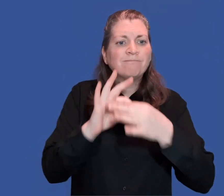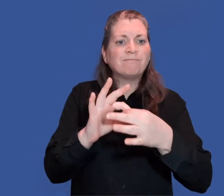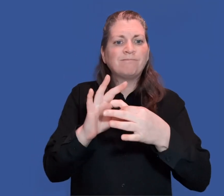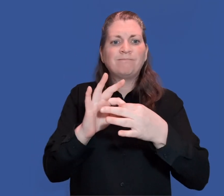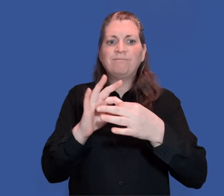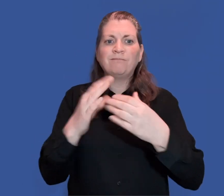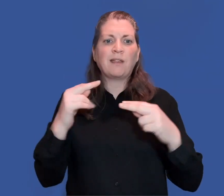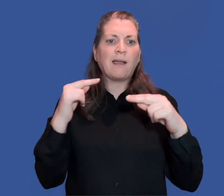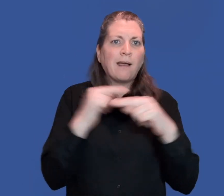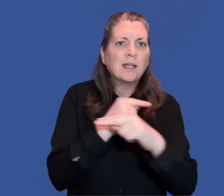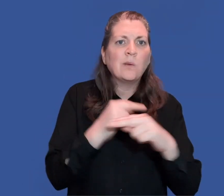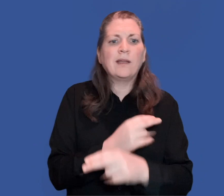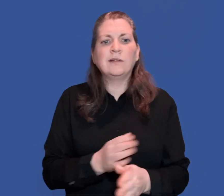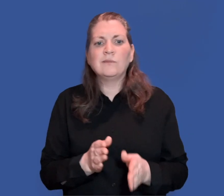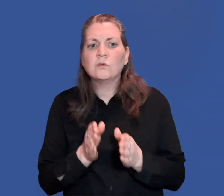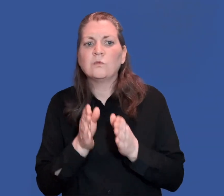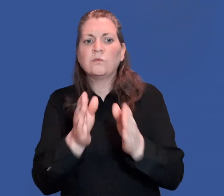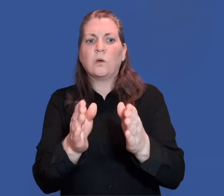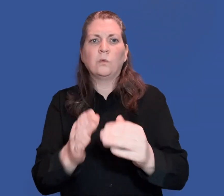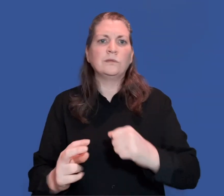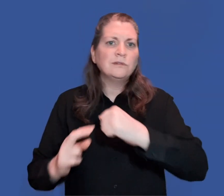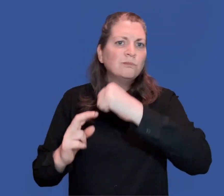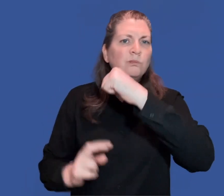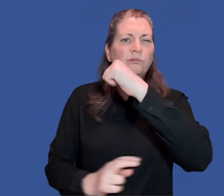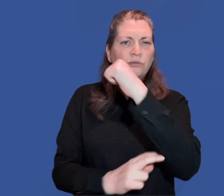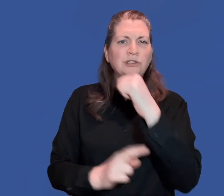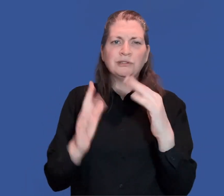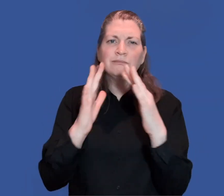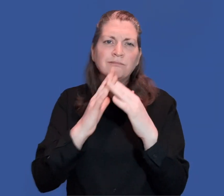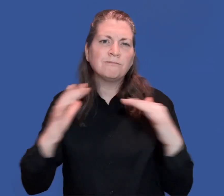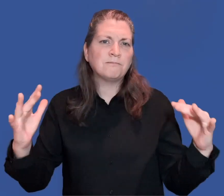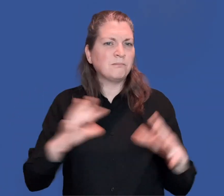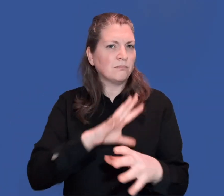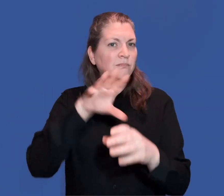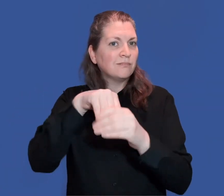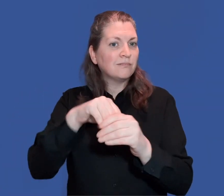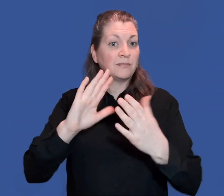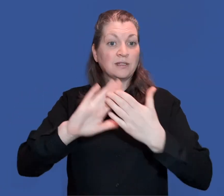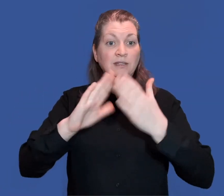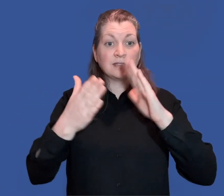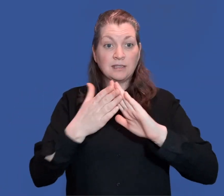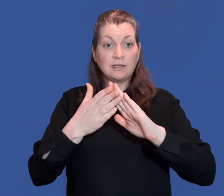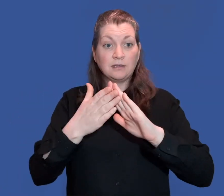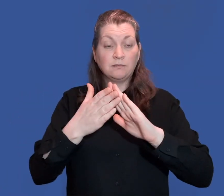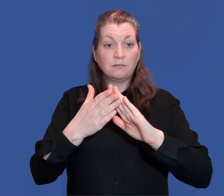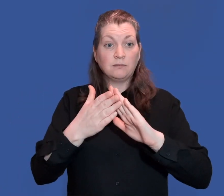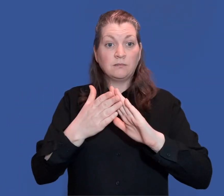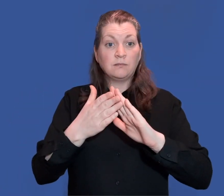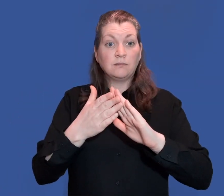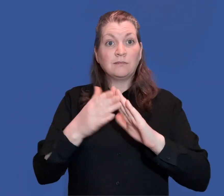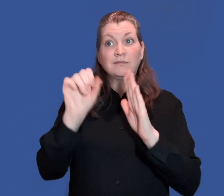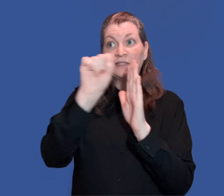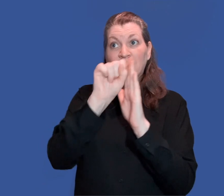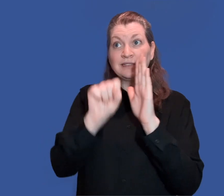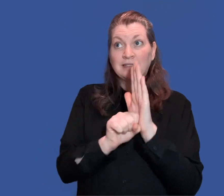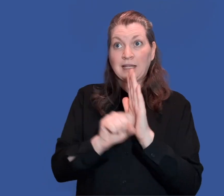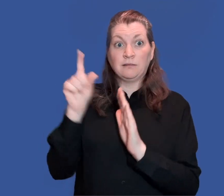Project number 4 is for the Transportation Infrastructure State Match Project.